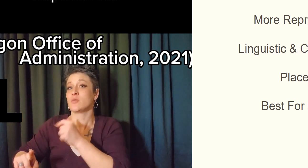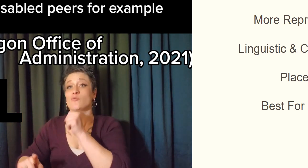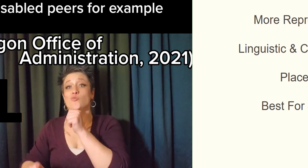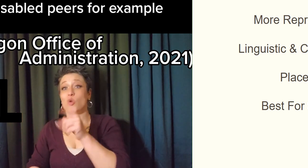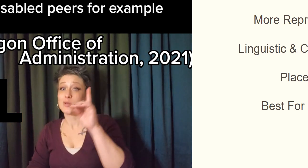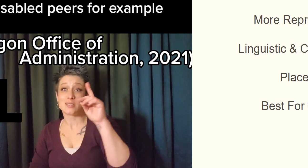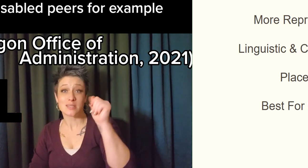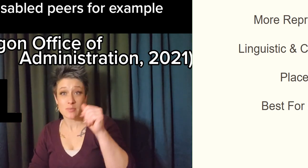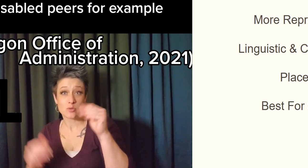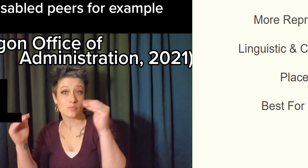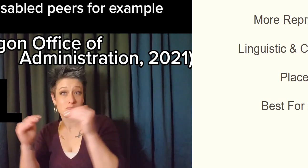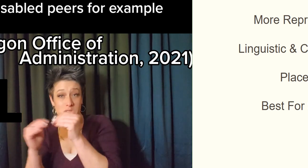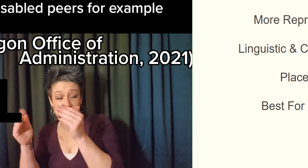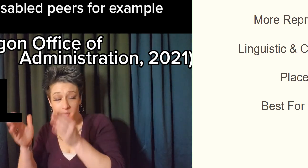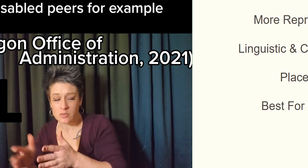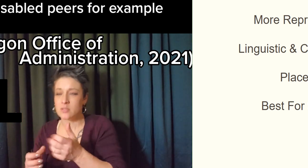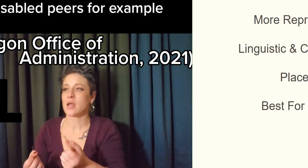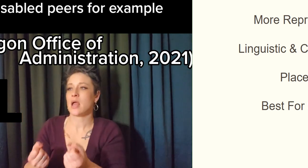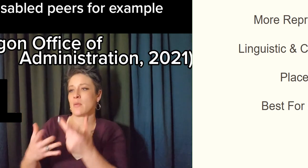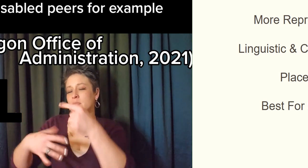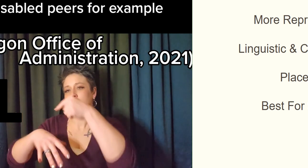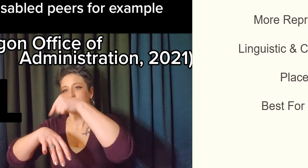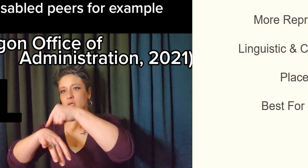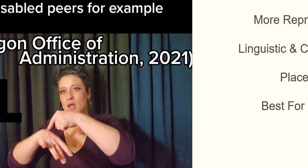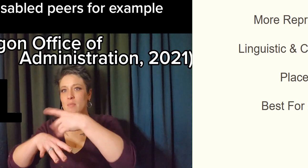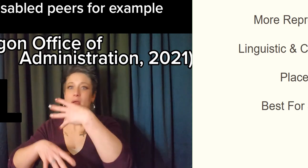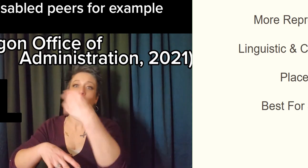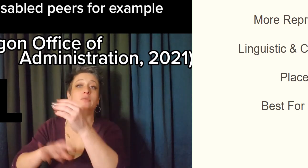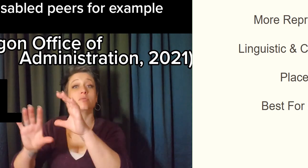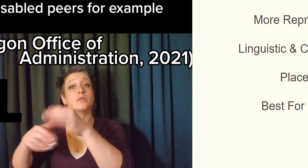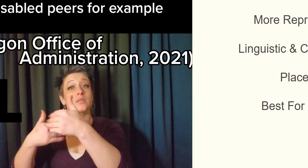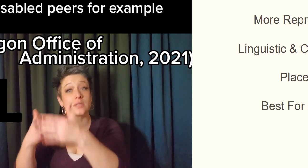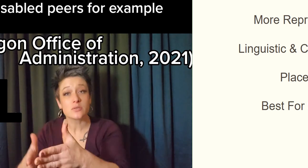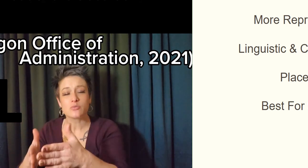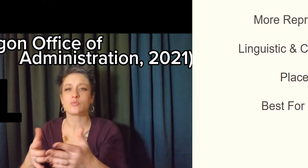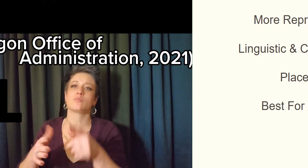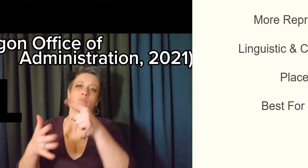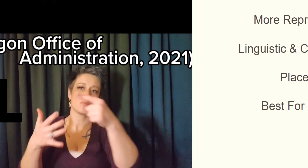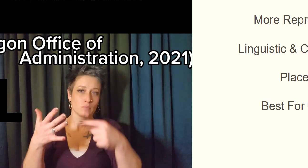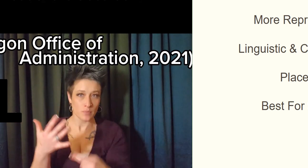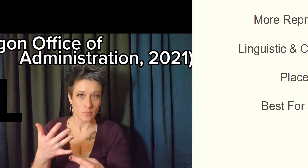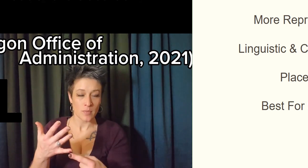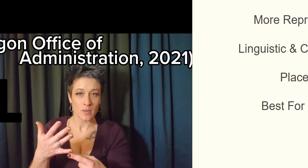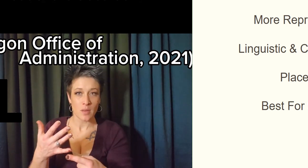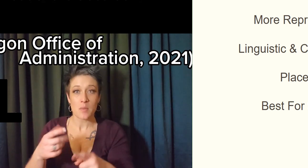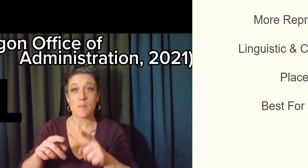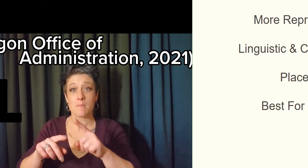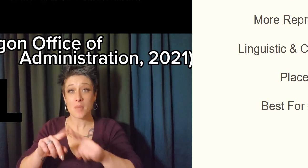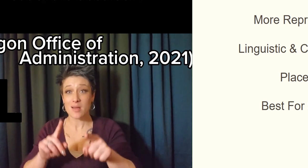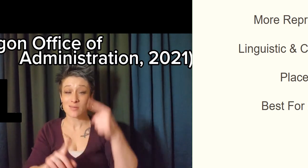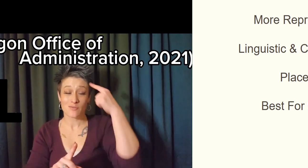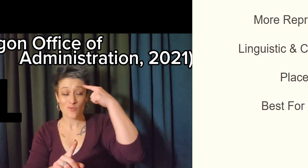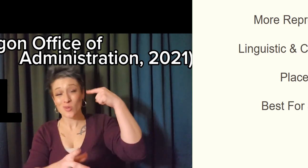for how much time they're separated from their non-disabled peers, for example, and how much time they're out of the classroom.